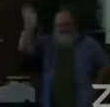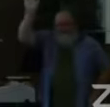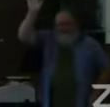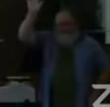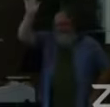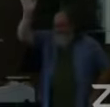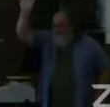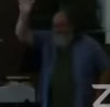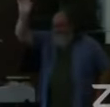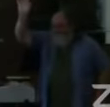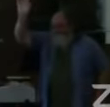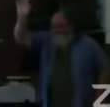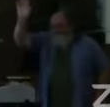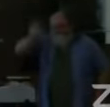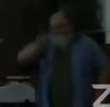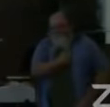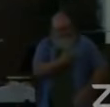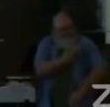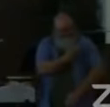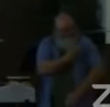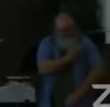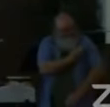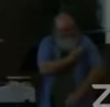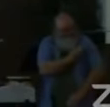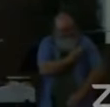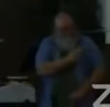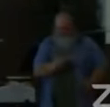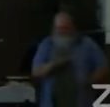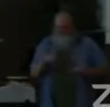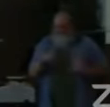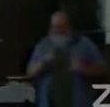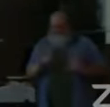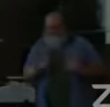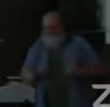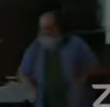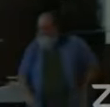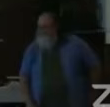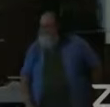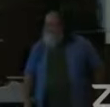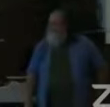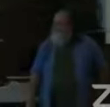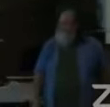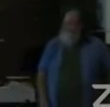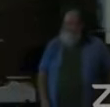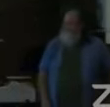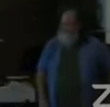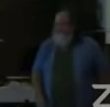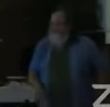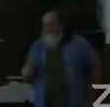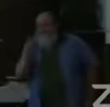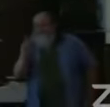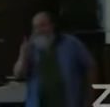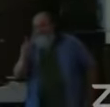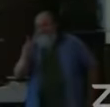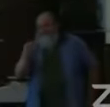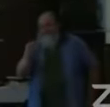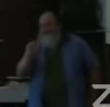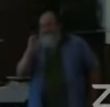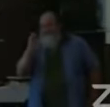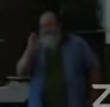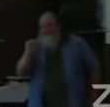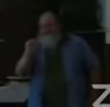needles? I don't like needles. Okay. So, but in order to get that vaccination, most of the time they're going to stick you with a